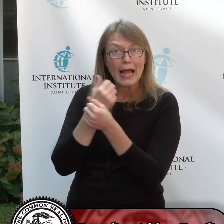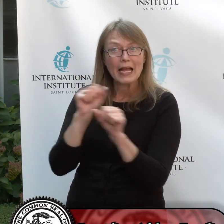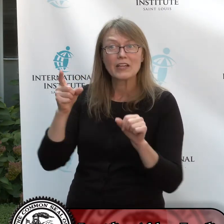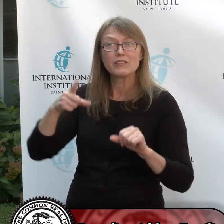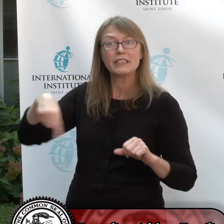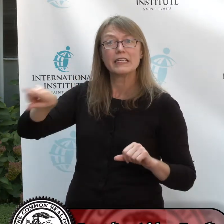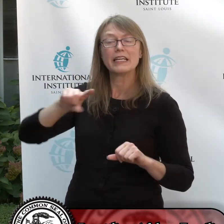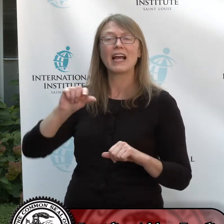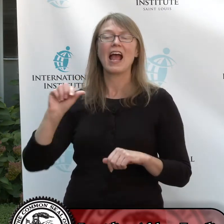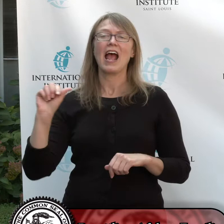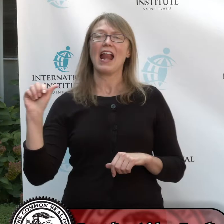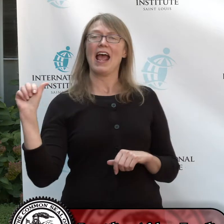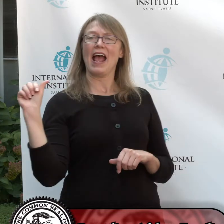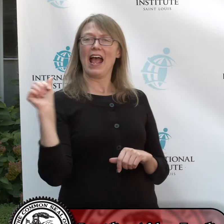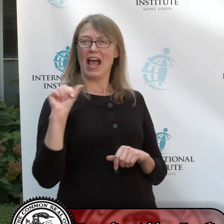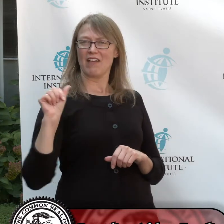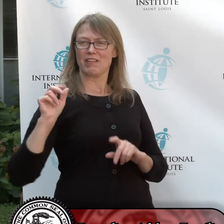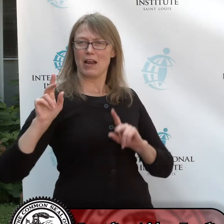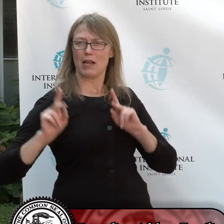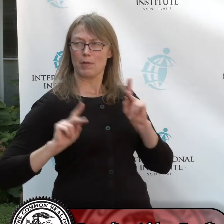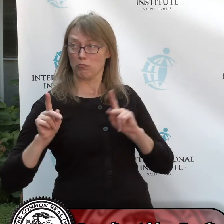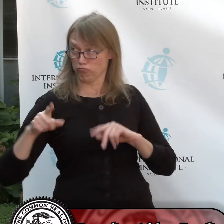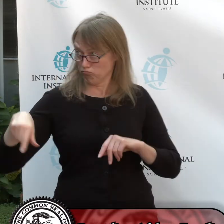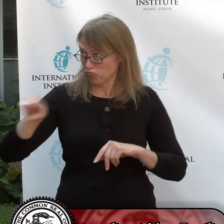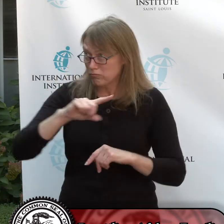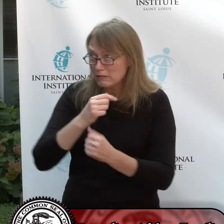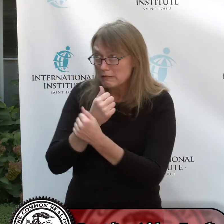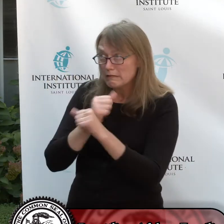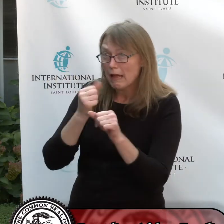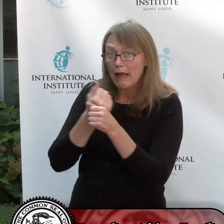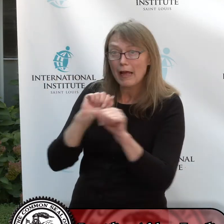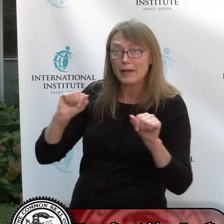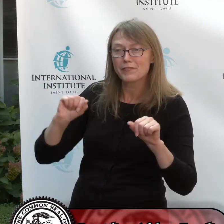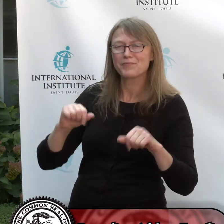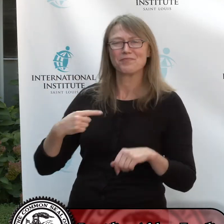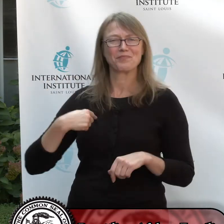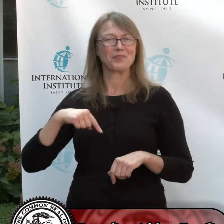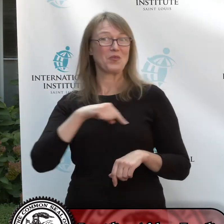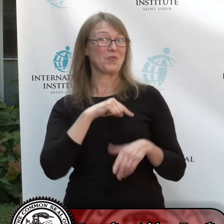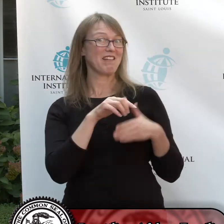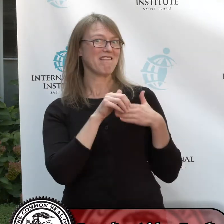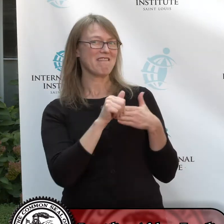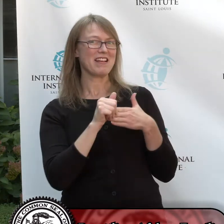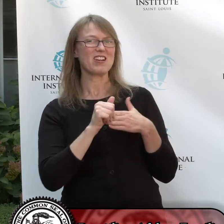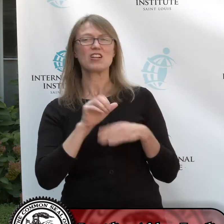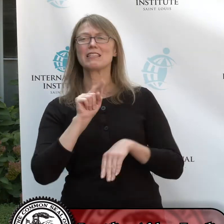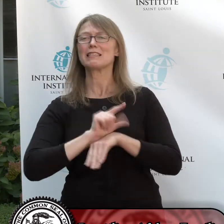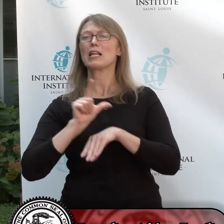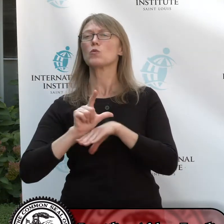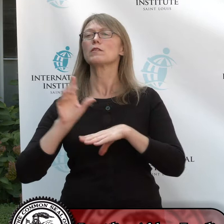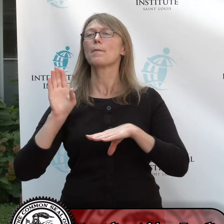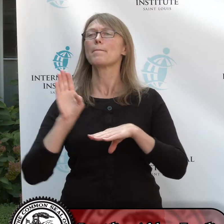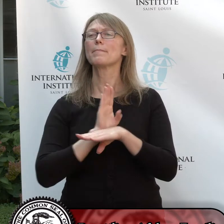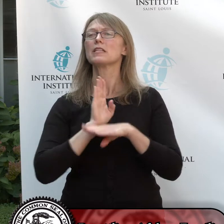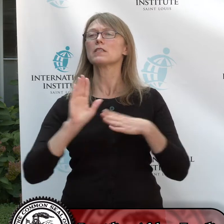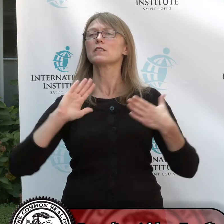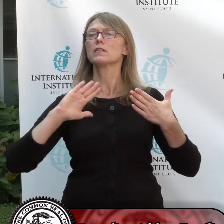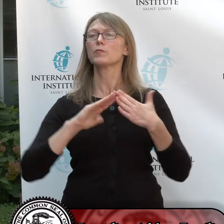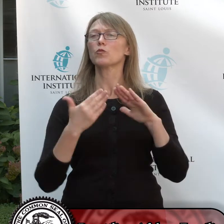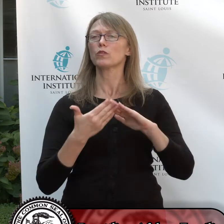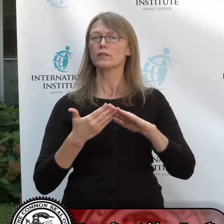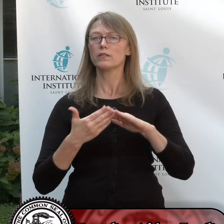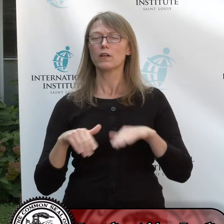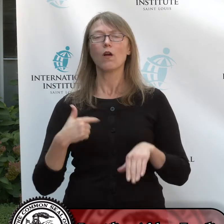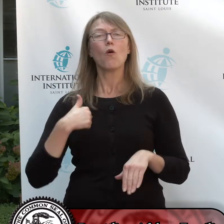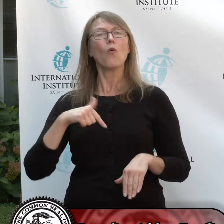people. As leaders of the St. Louis business community, we support unambiguously the efforts to welcome to